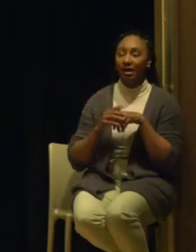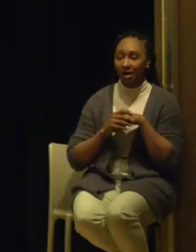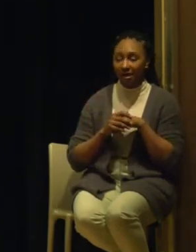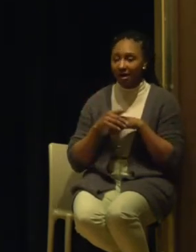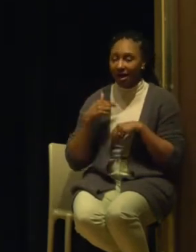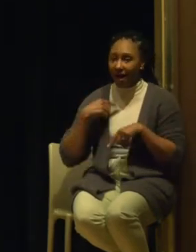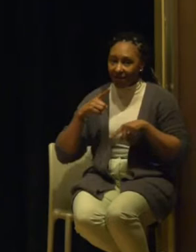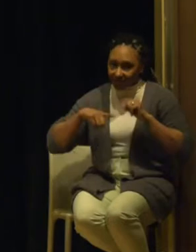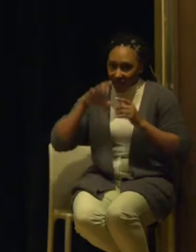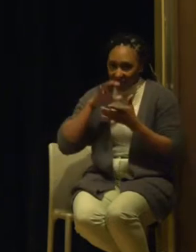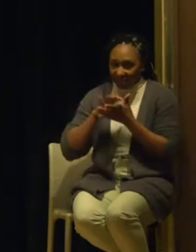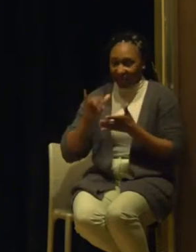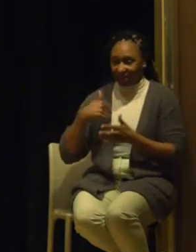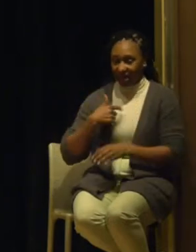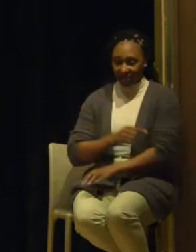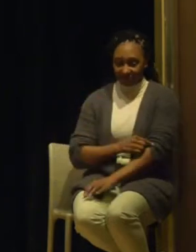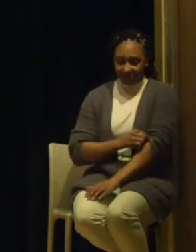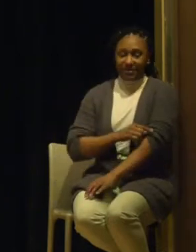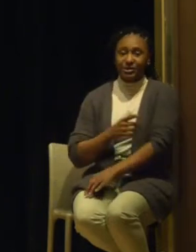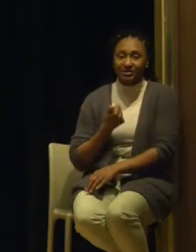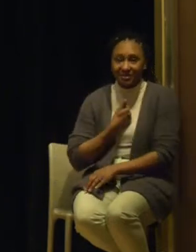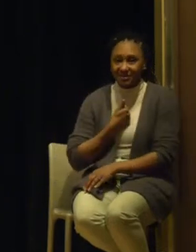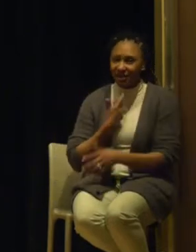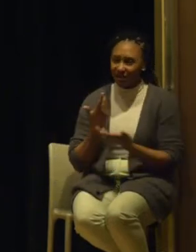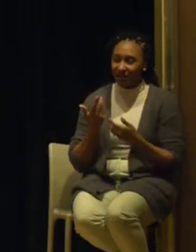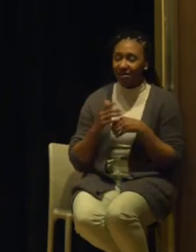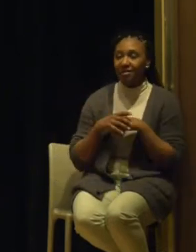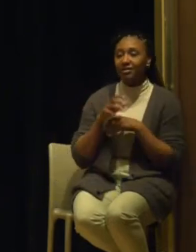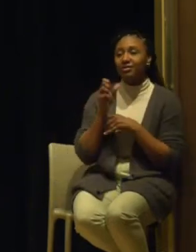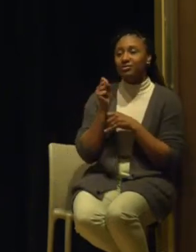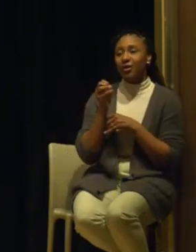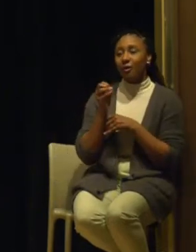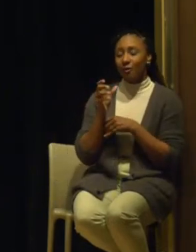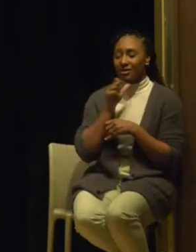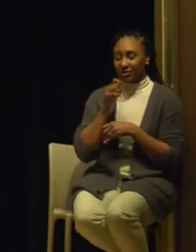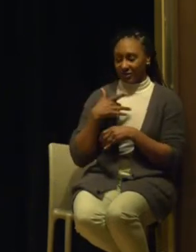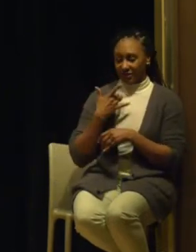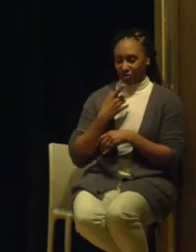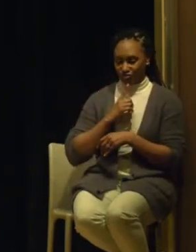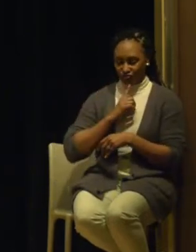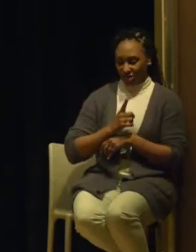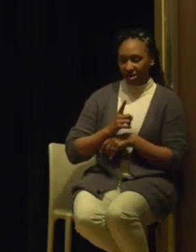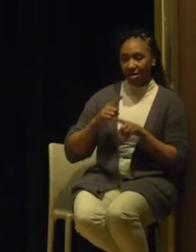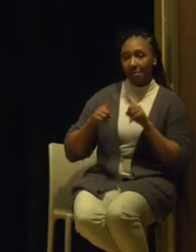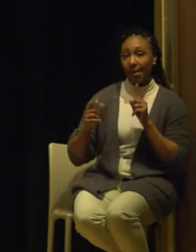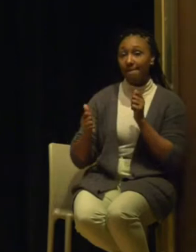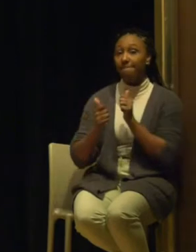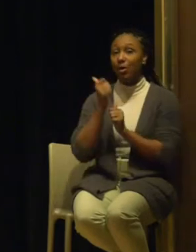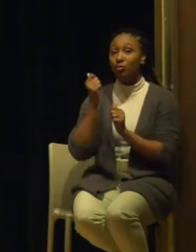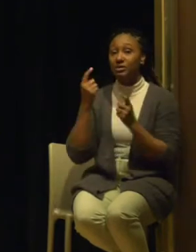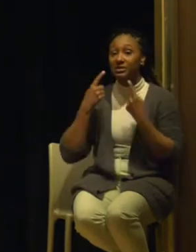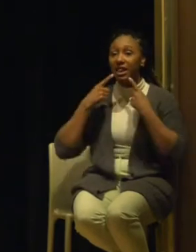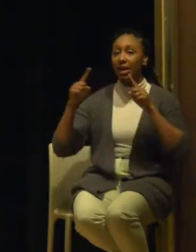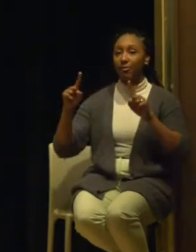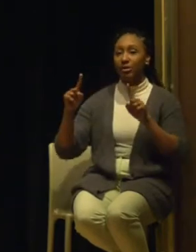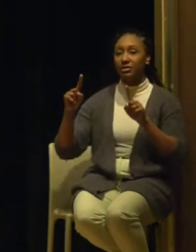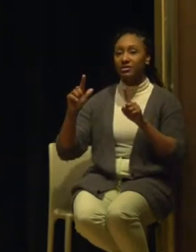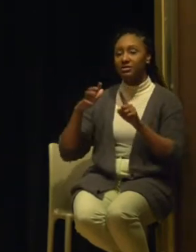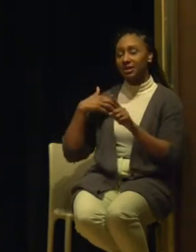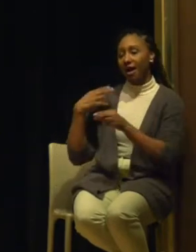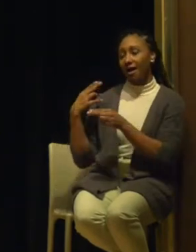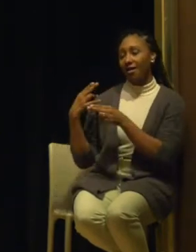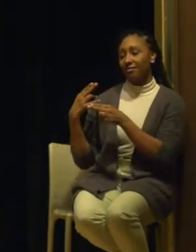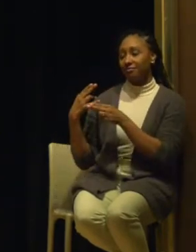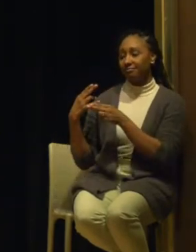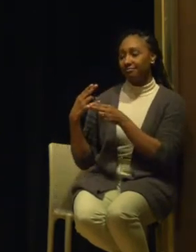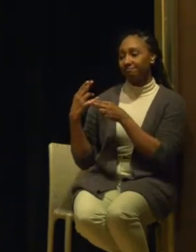I can't believe it. I'm pinching myself. And, but Aretha, most celebrities would call my people, yep, you know, whoever was doing